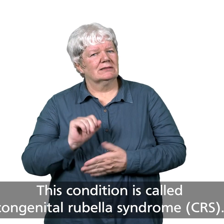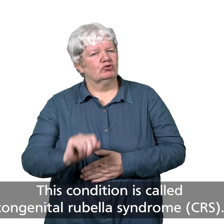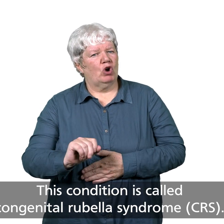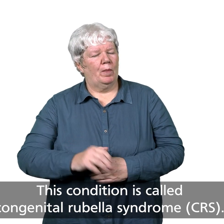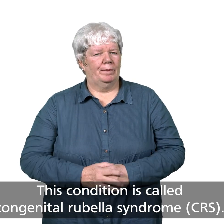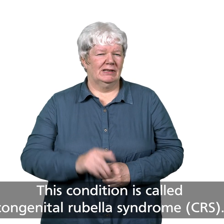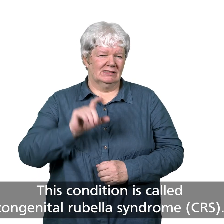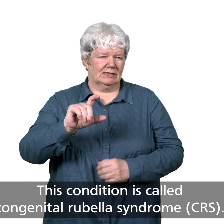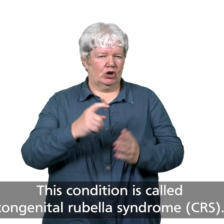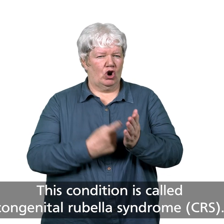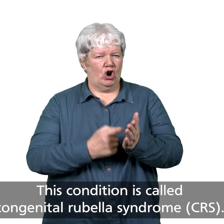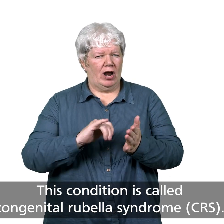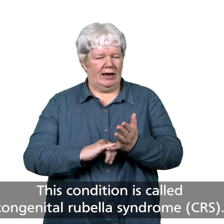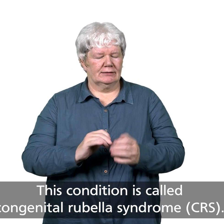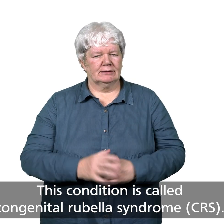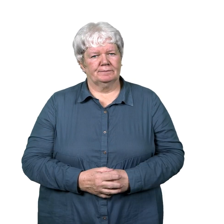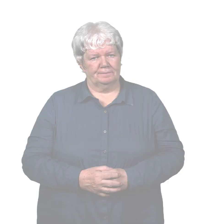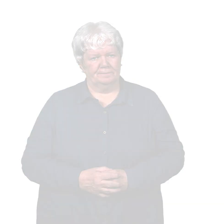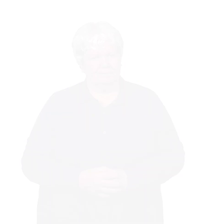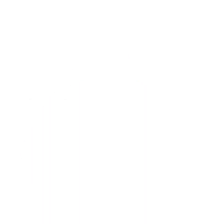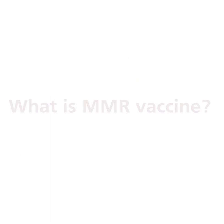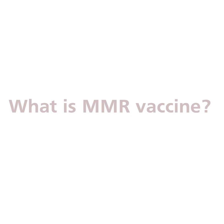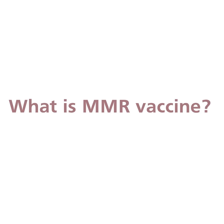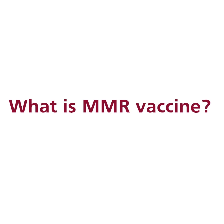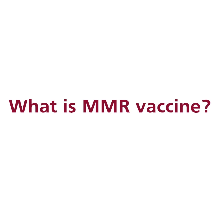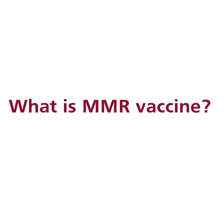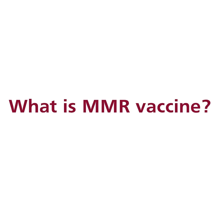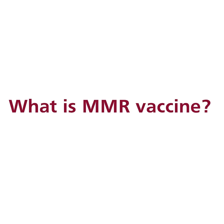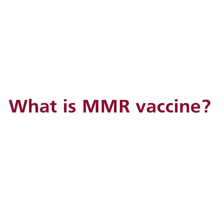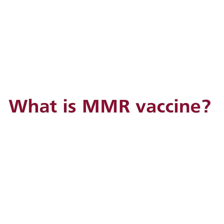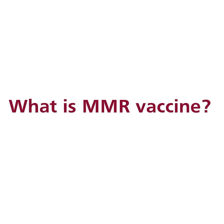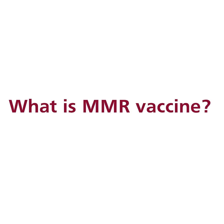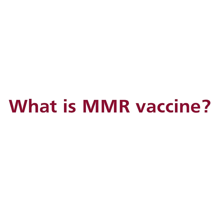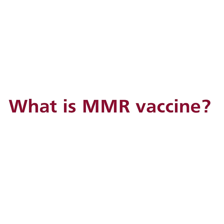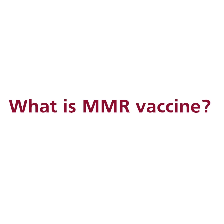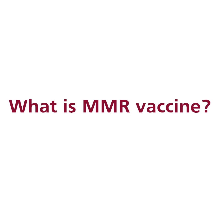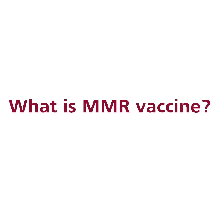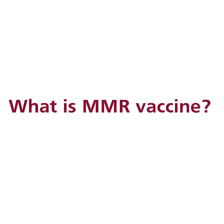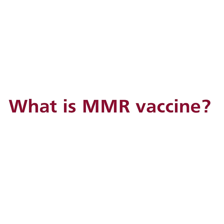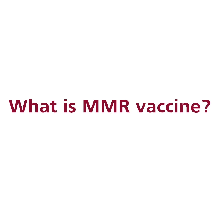rubella syndrome, CRS. What is MMR vaccine?